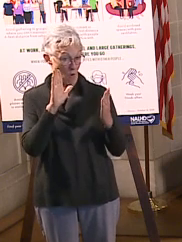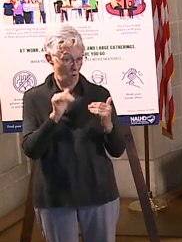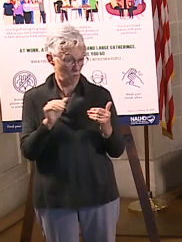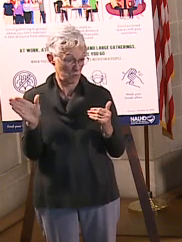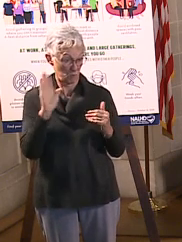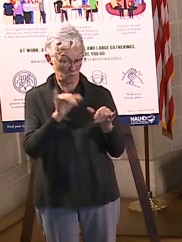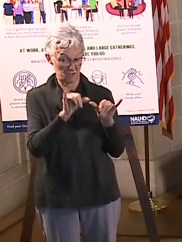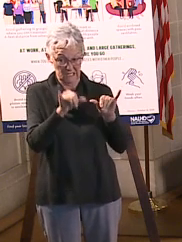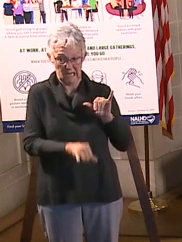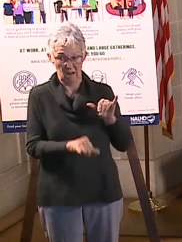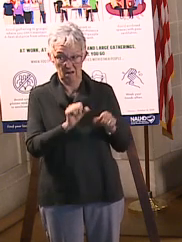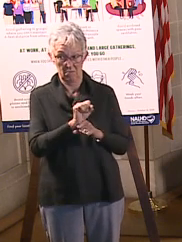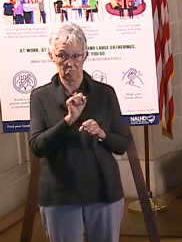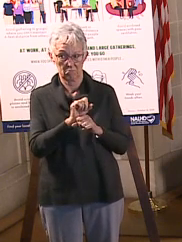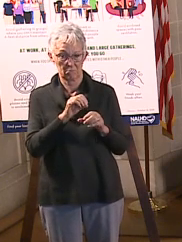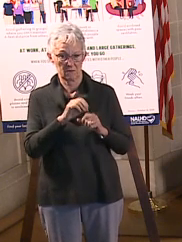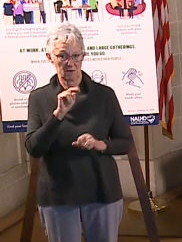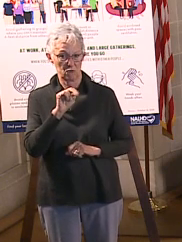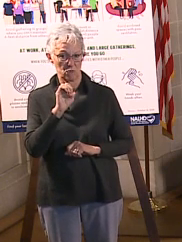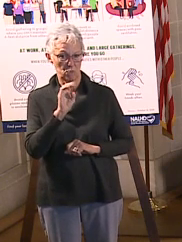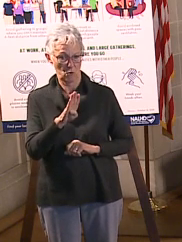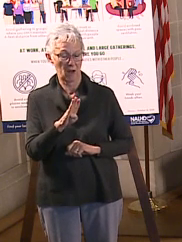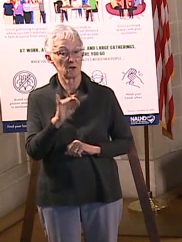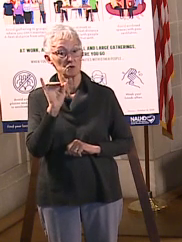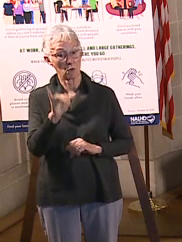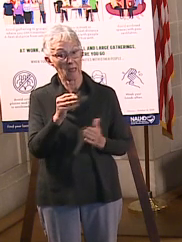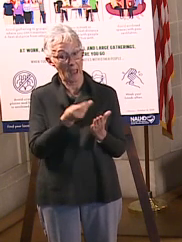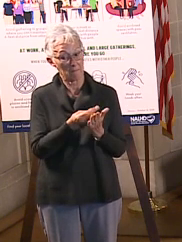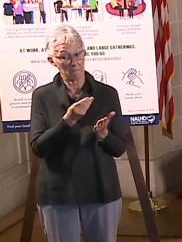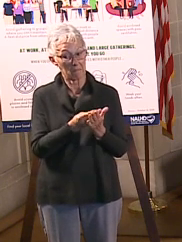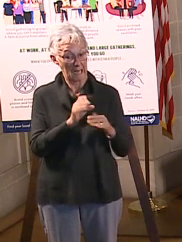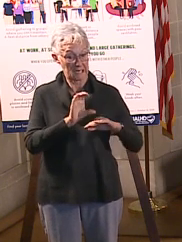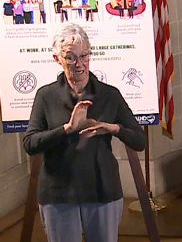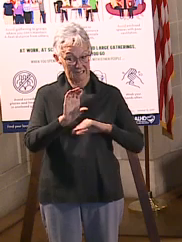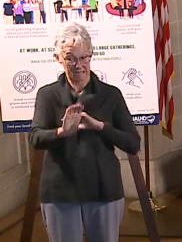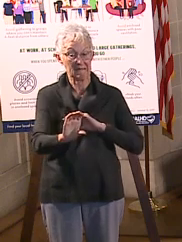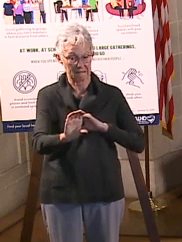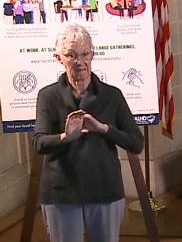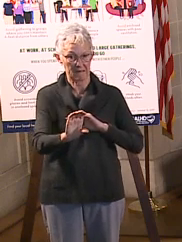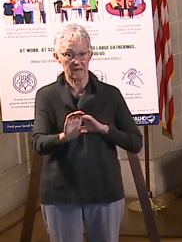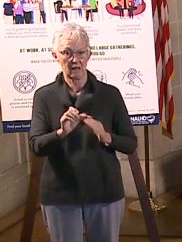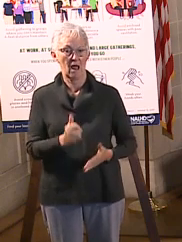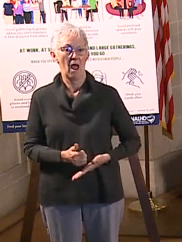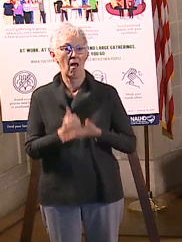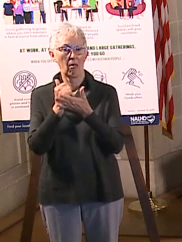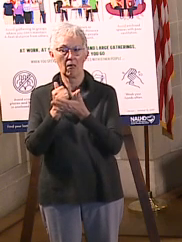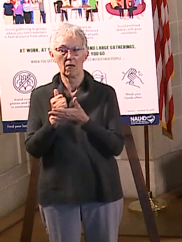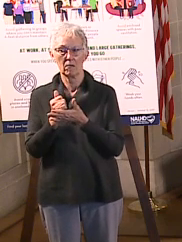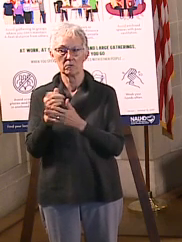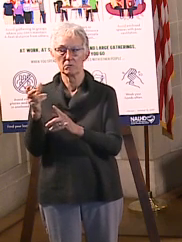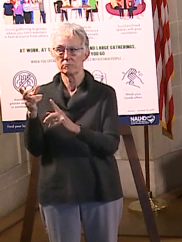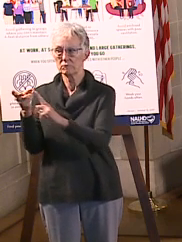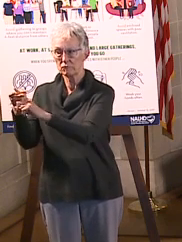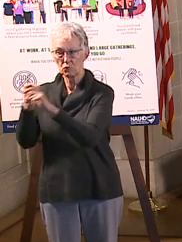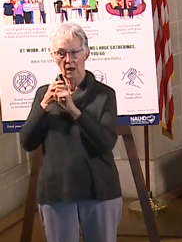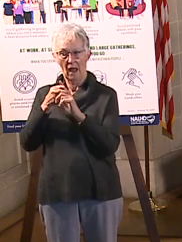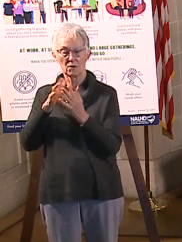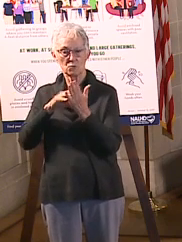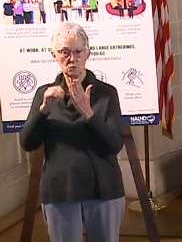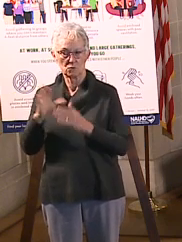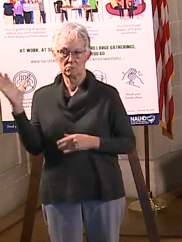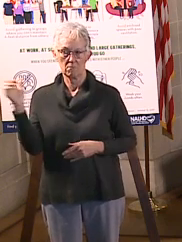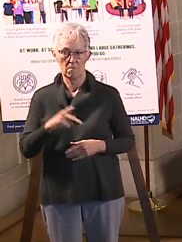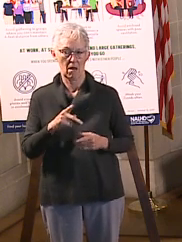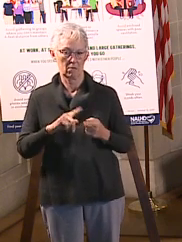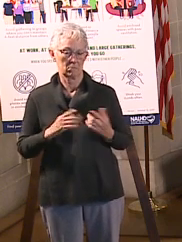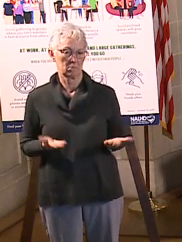of those powerful stories that brings these scholarships and brings this workforce through our student work back here to the state of Nebraska. So